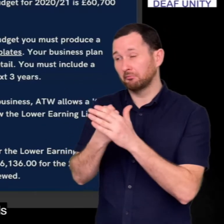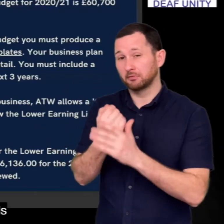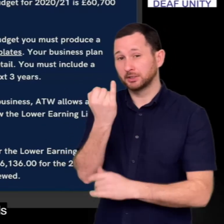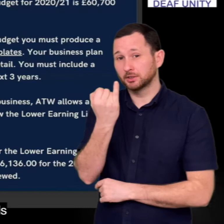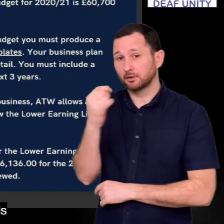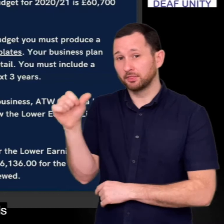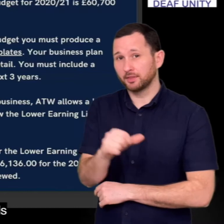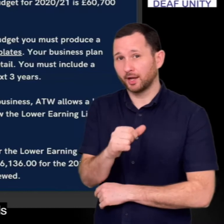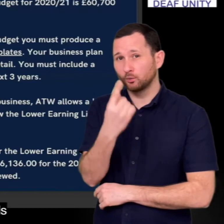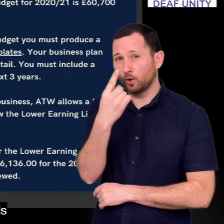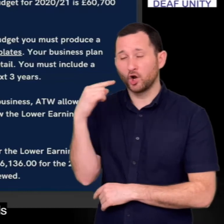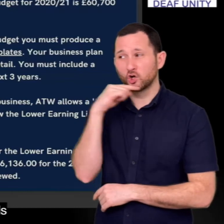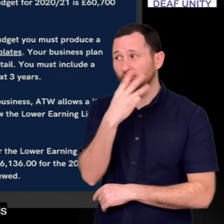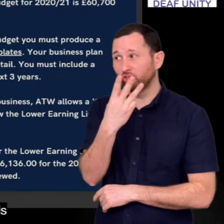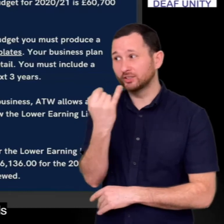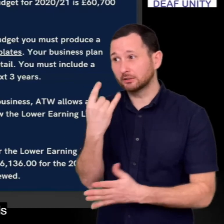is